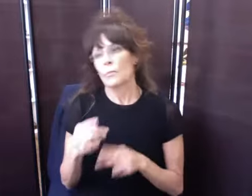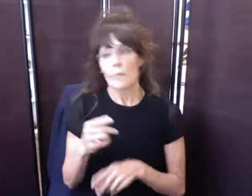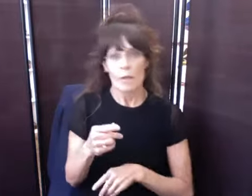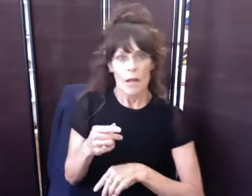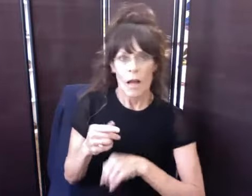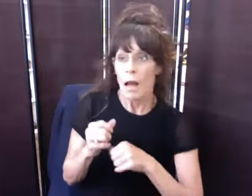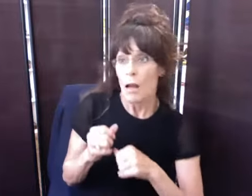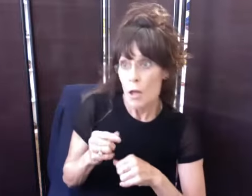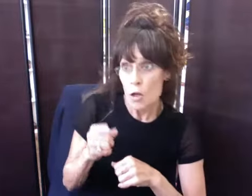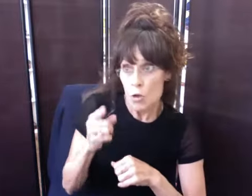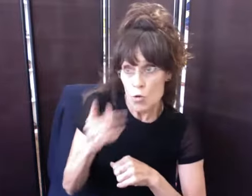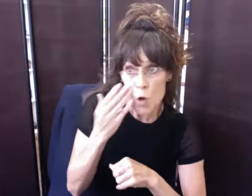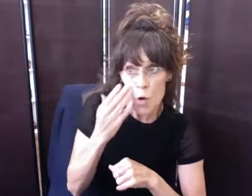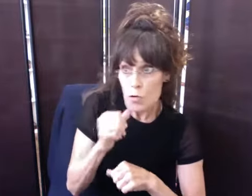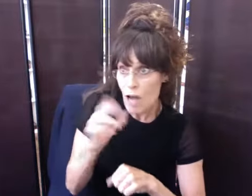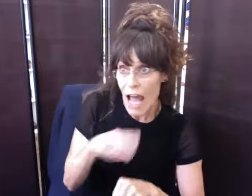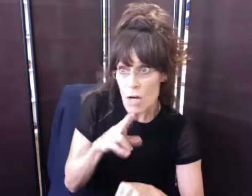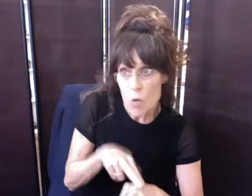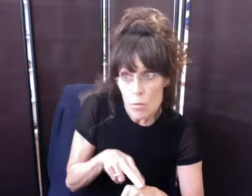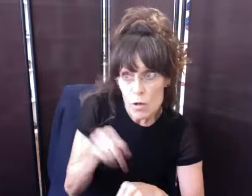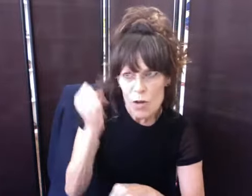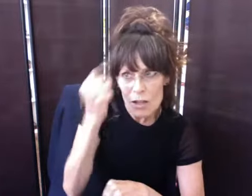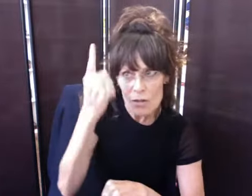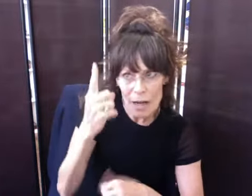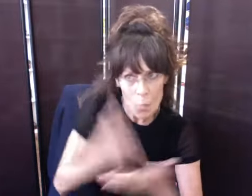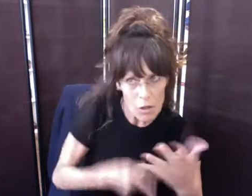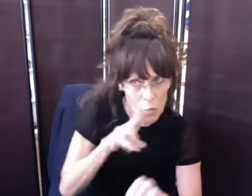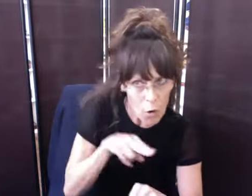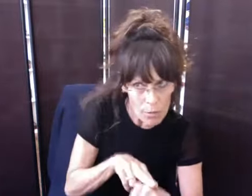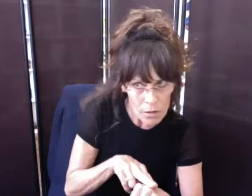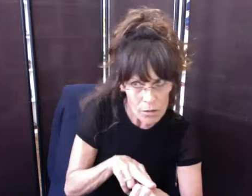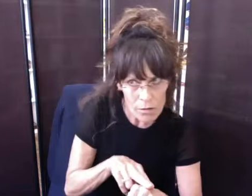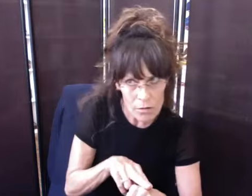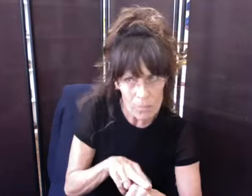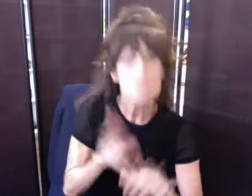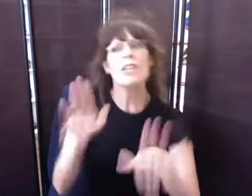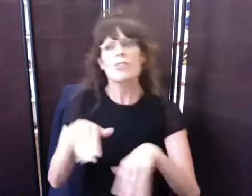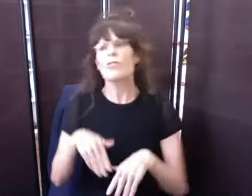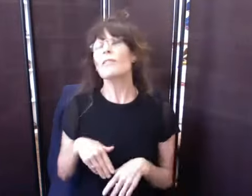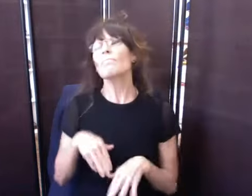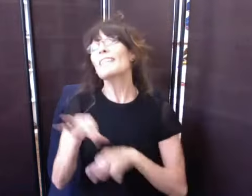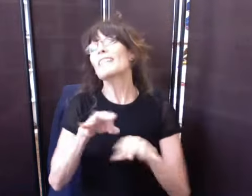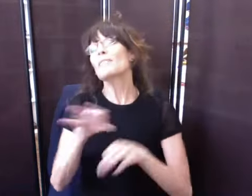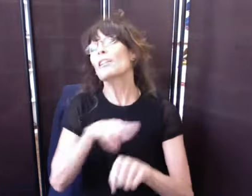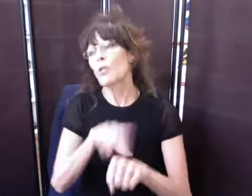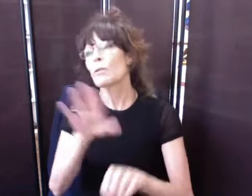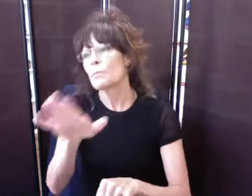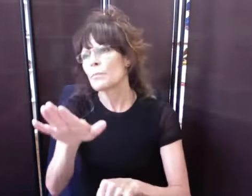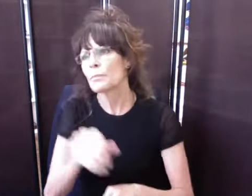you're abnormal is if you understand the normal. So let's talk about the normal. Okay. He said, do you know what people